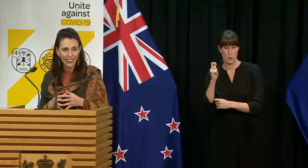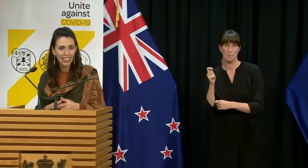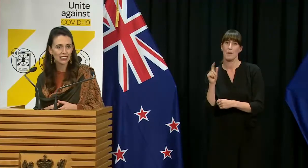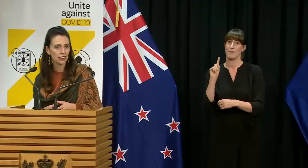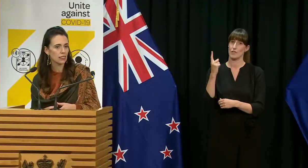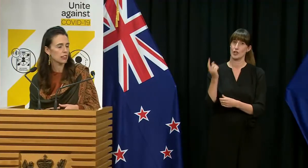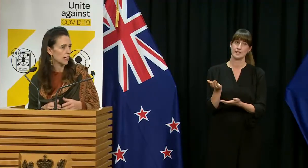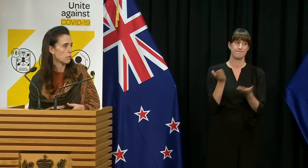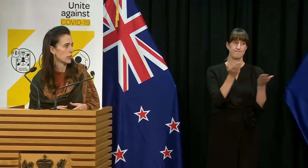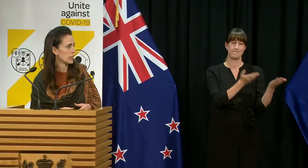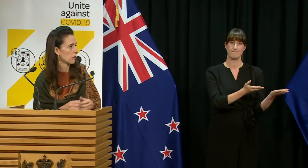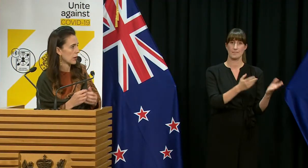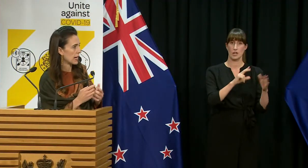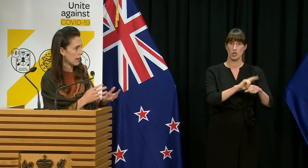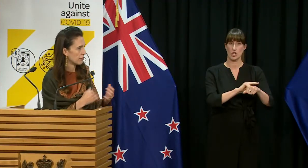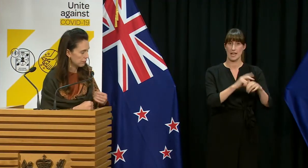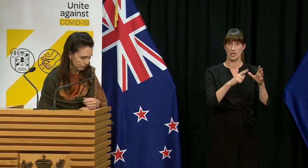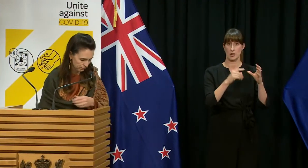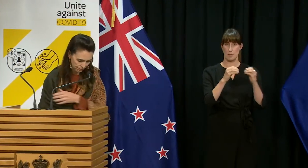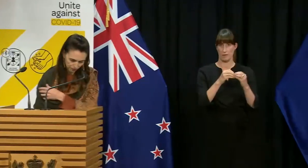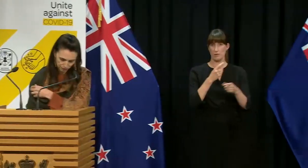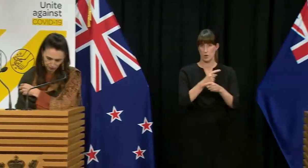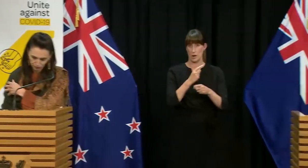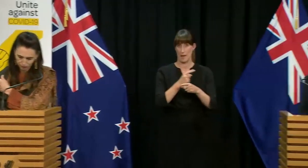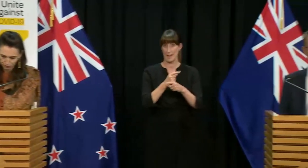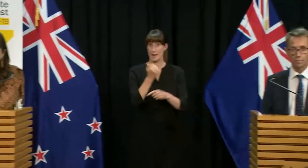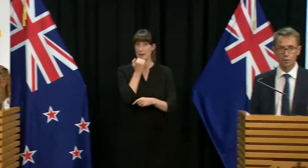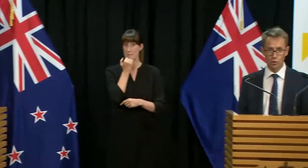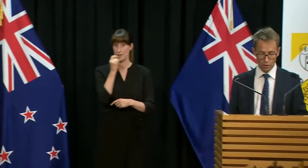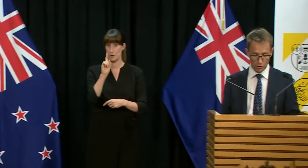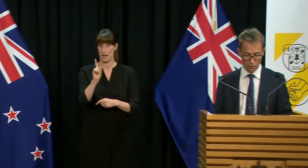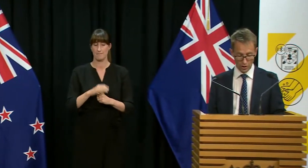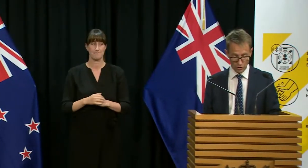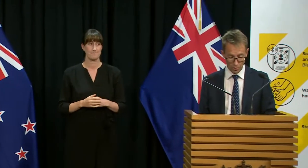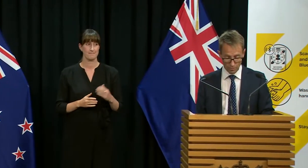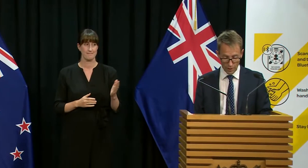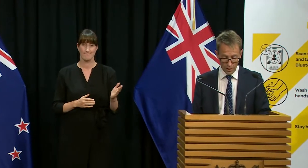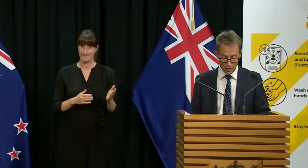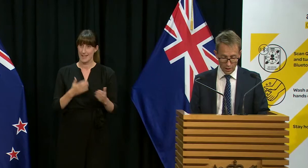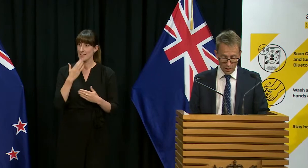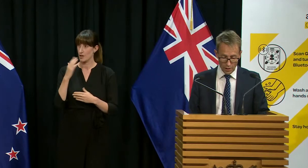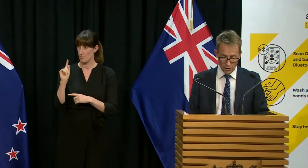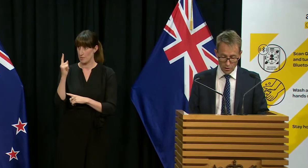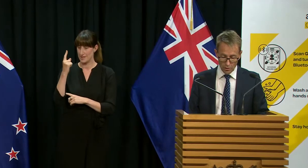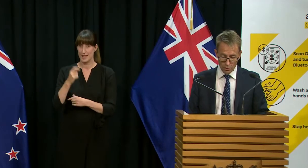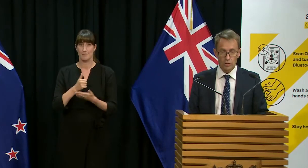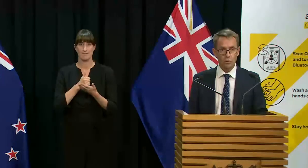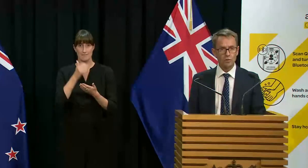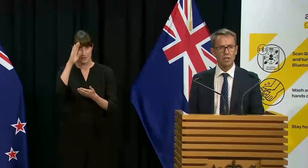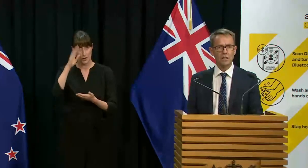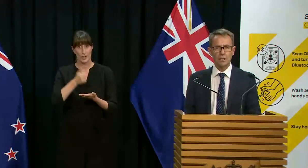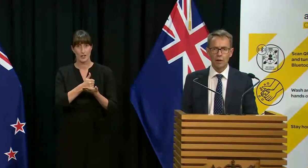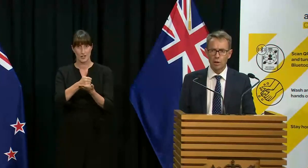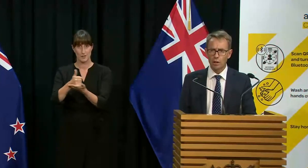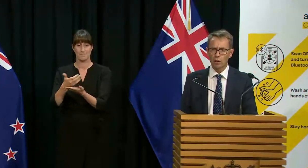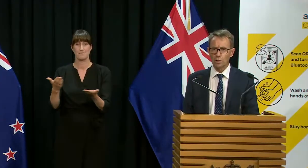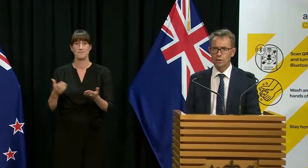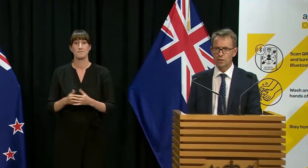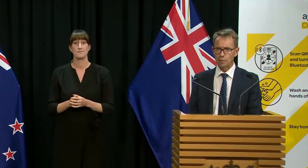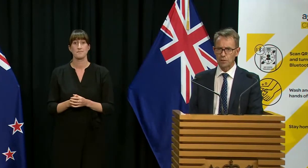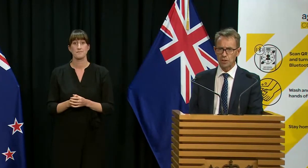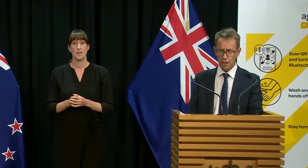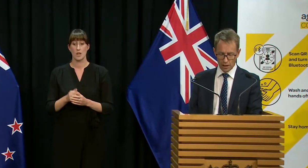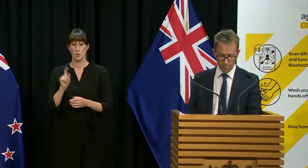very latest numbers that we have. Thank you, Prime Minister. Kia ora koutou katoa. So, as you would have seen in our 1